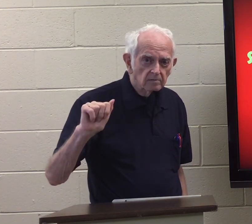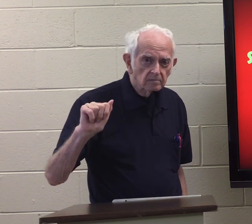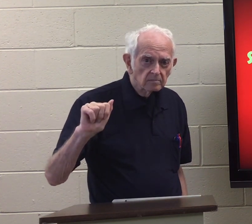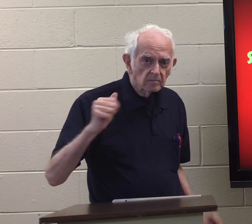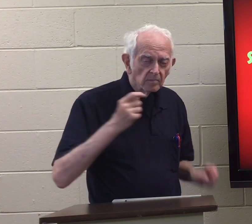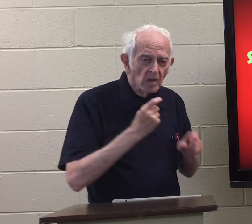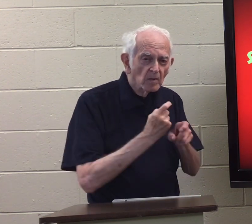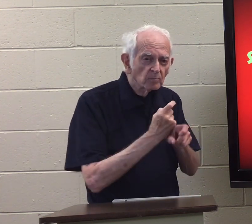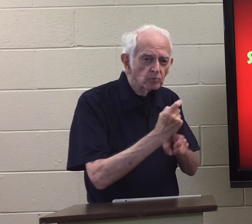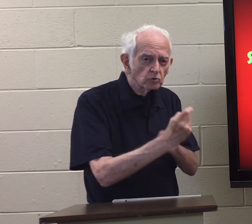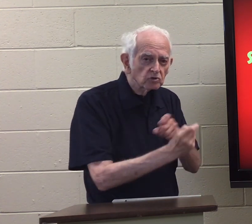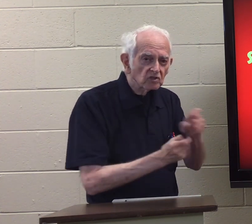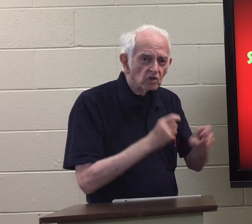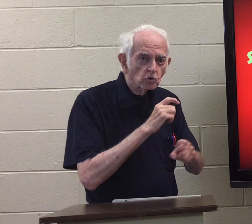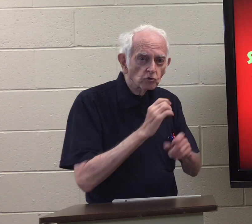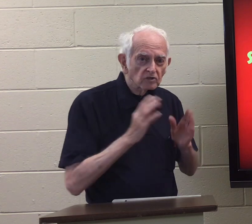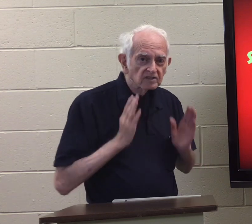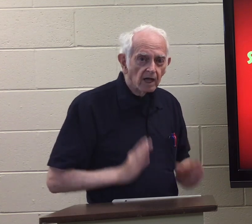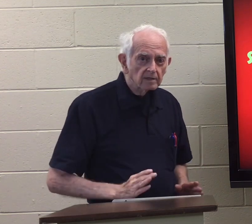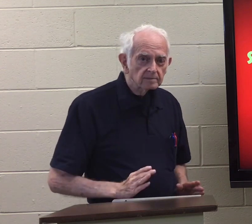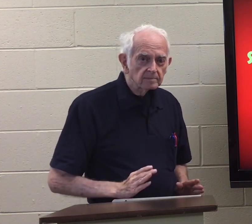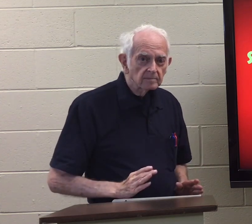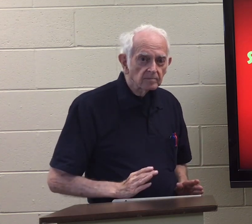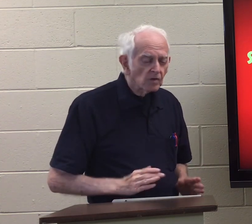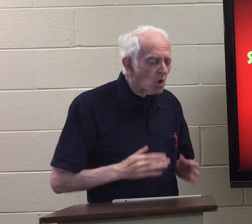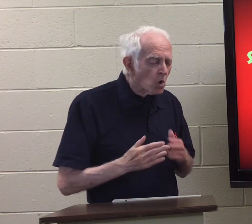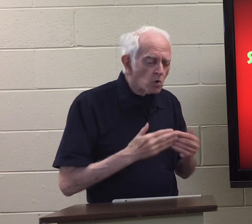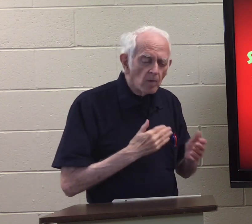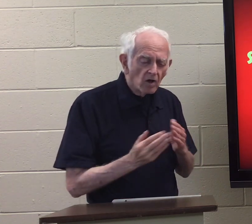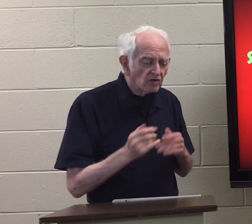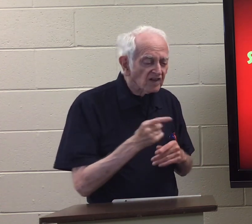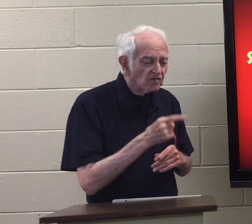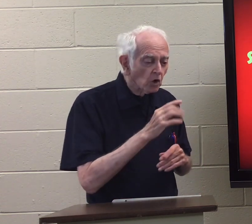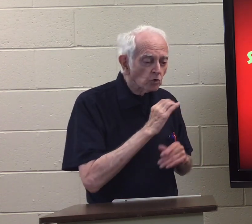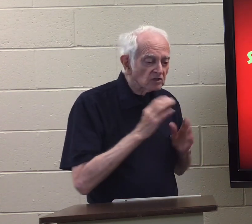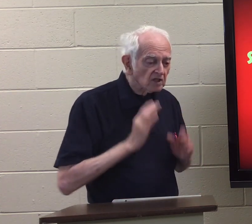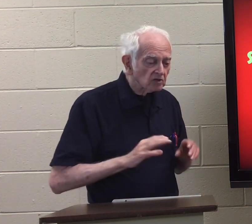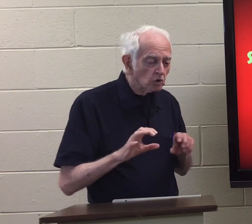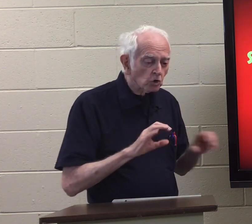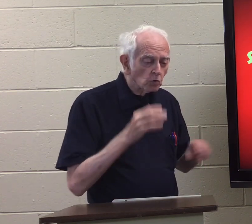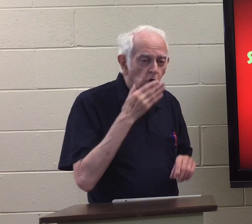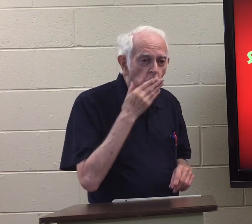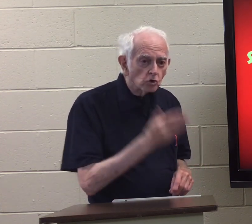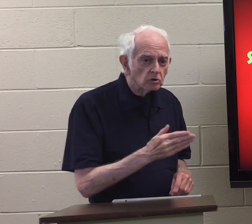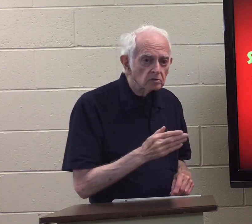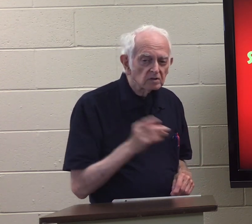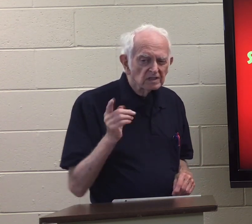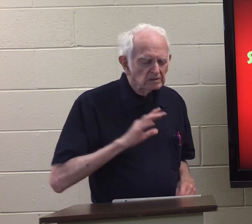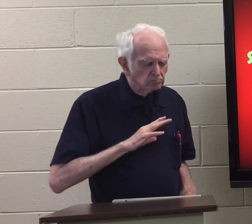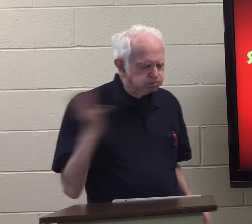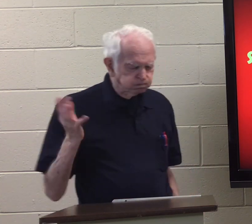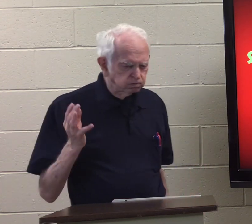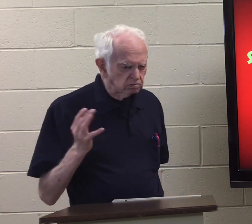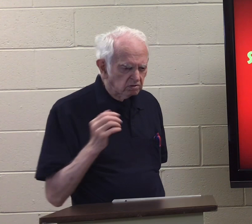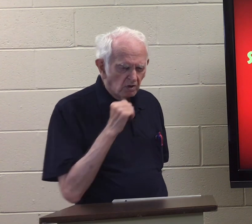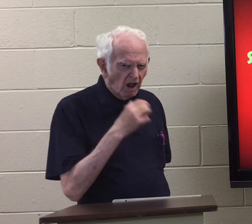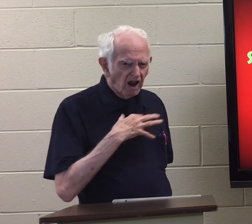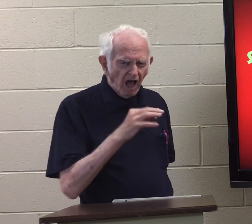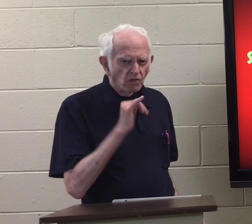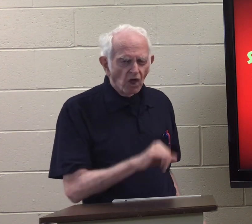Red China persecuting Christians. No matter if they're a Christian doing good, they